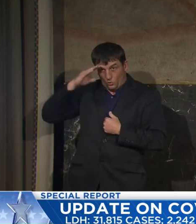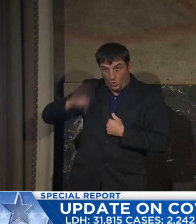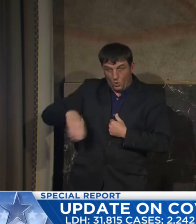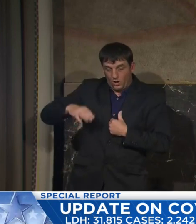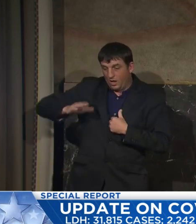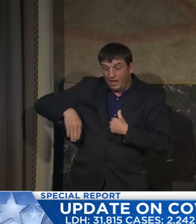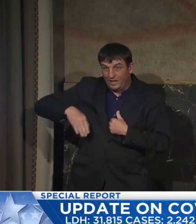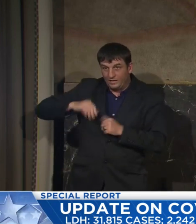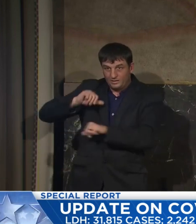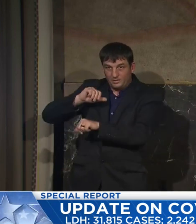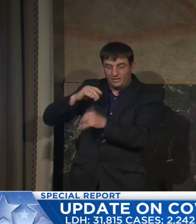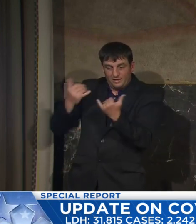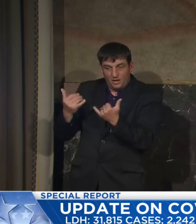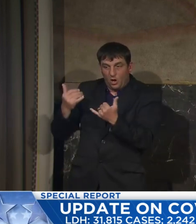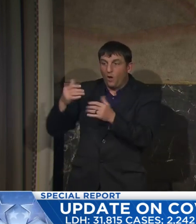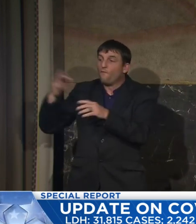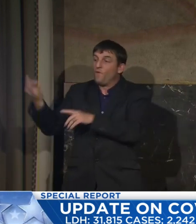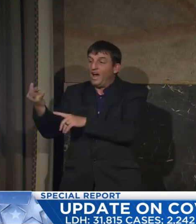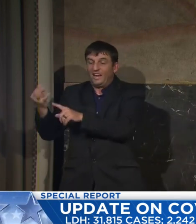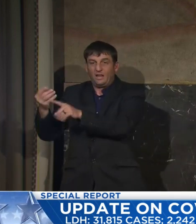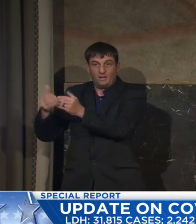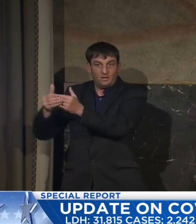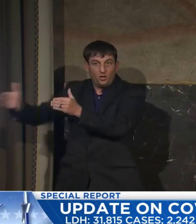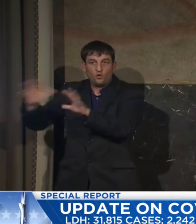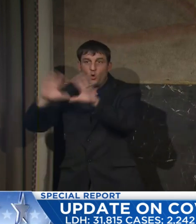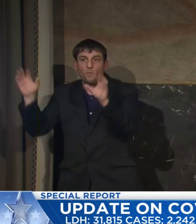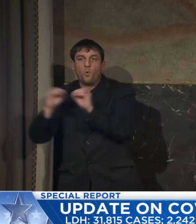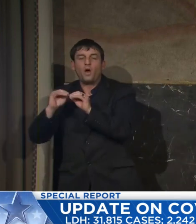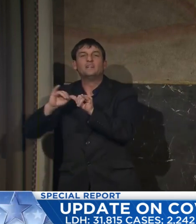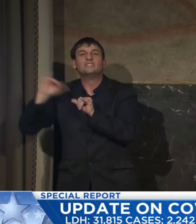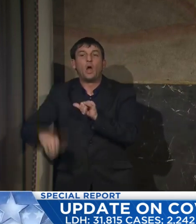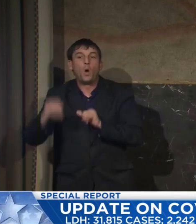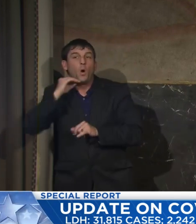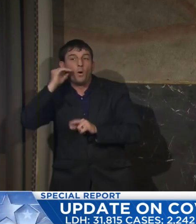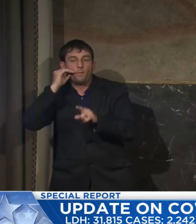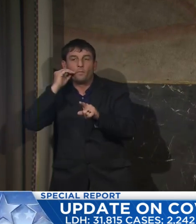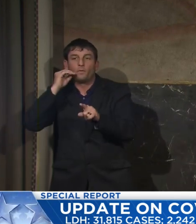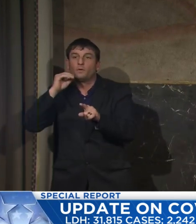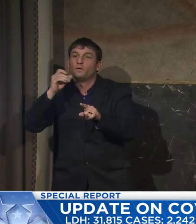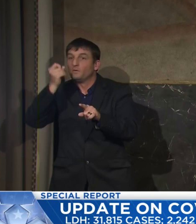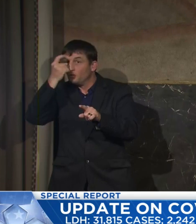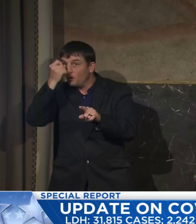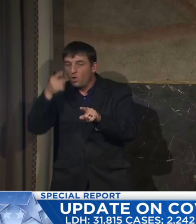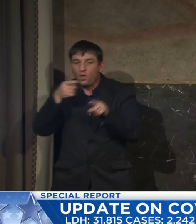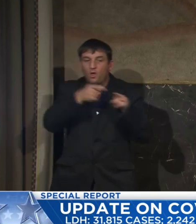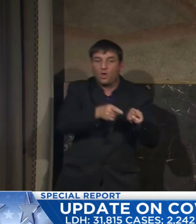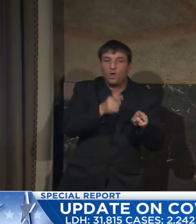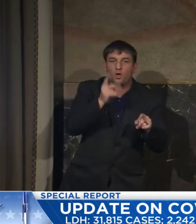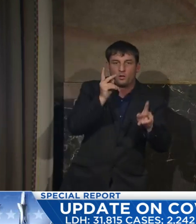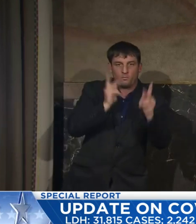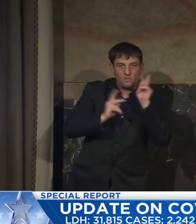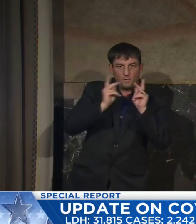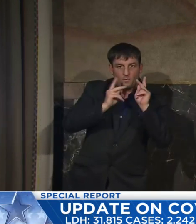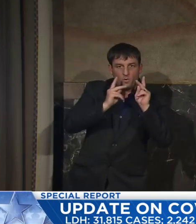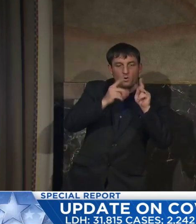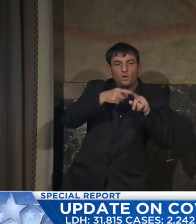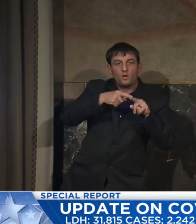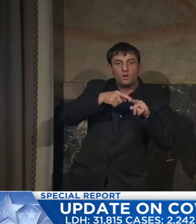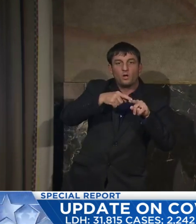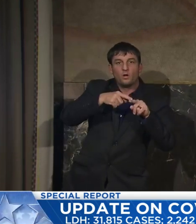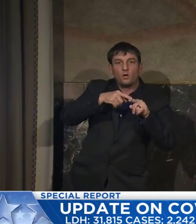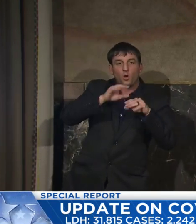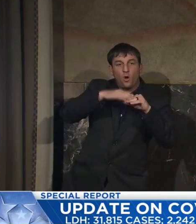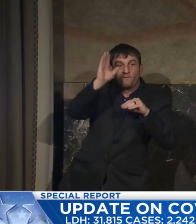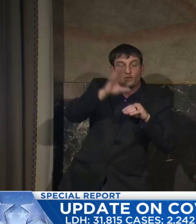effect come Friday, people who are vulnerable, this really shouldn't make much difference to them at